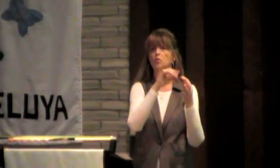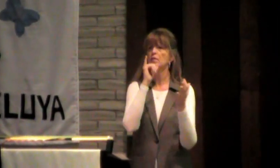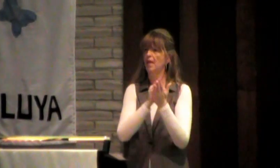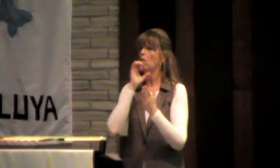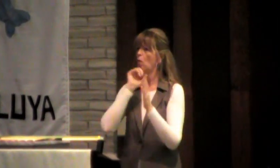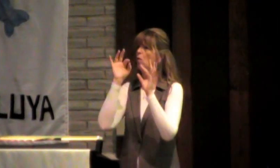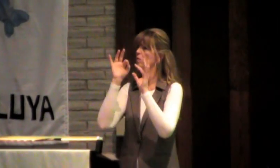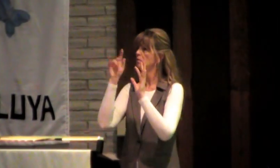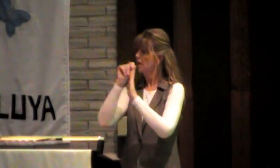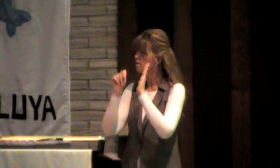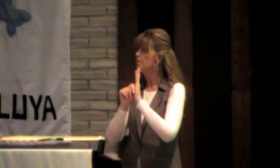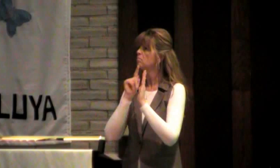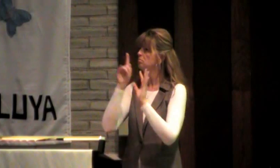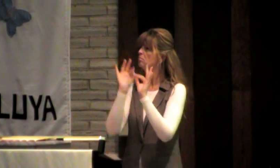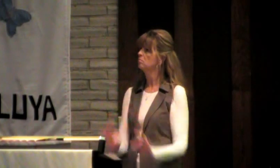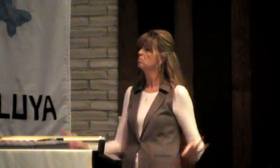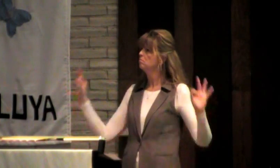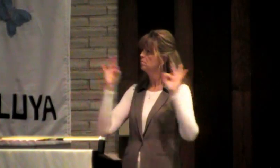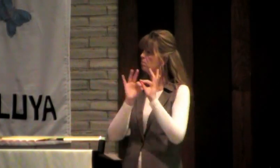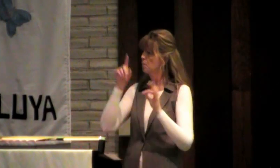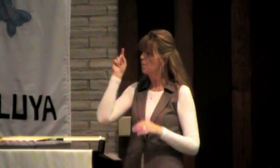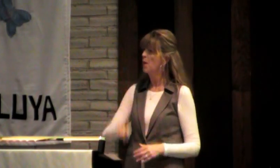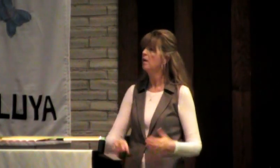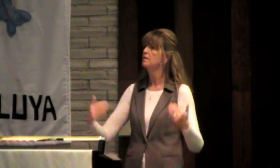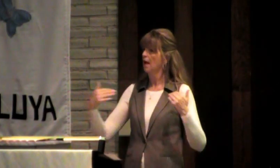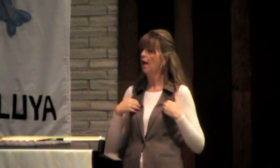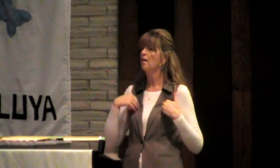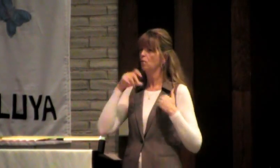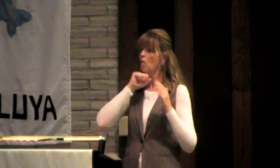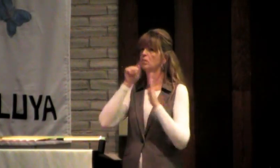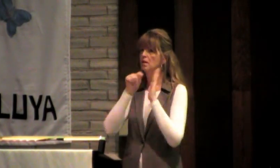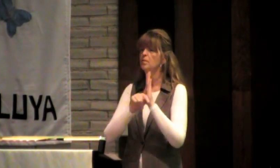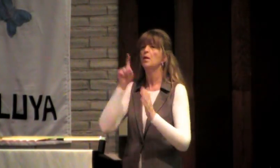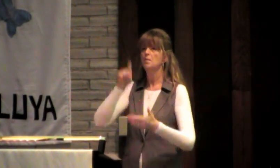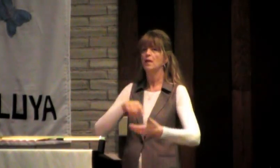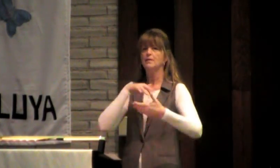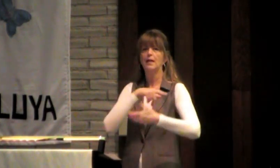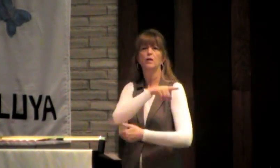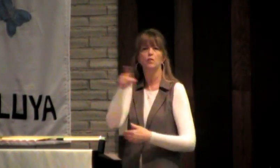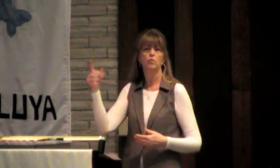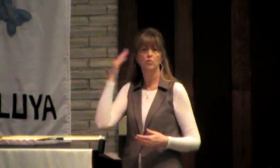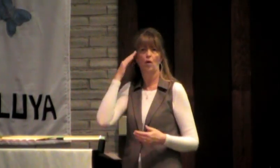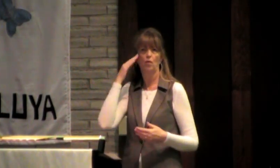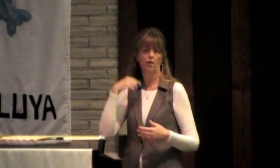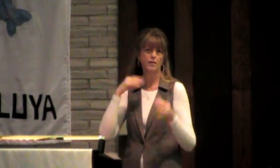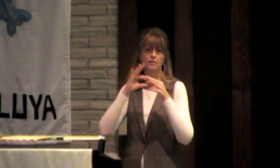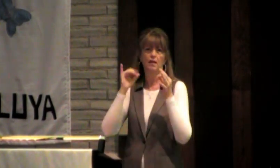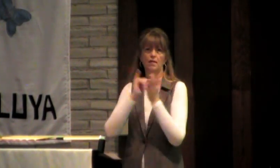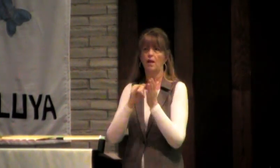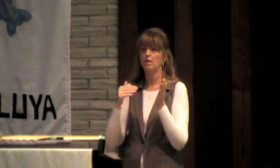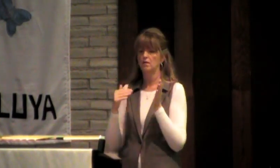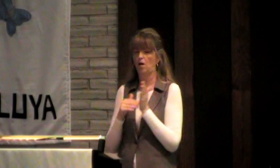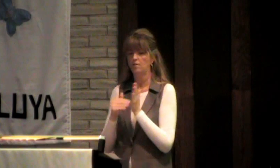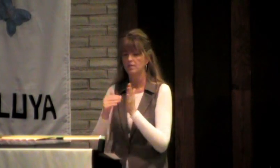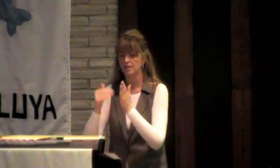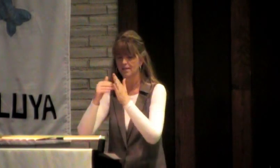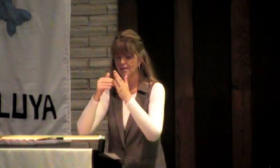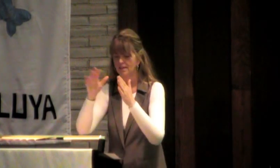works together. And the Old Testament is important. We must have the Old Testament and you must study it and know it. I've explained that